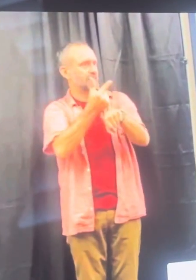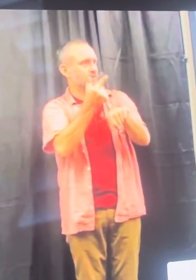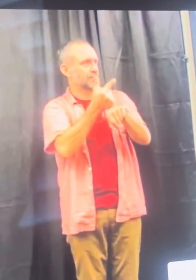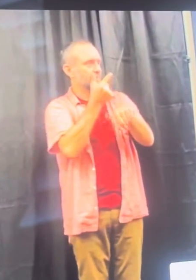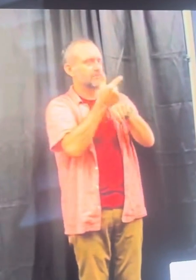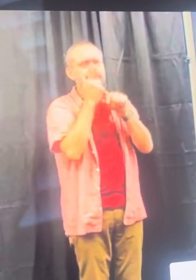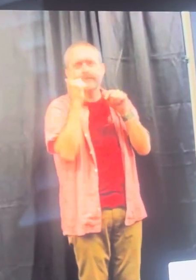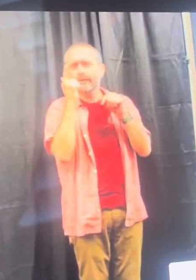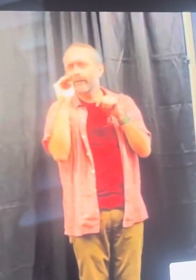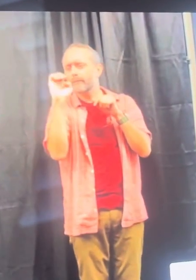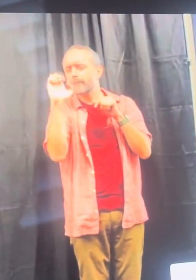Florida,